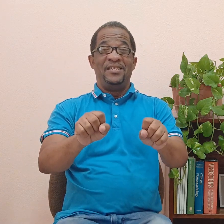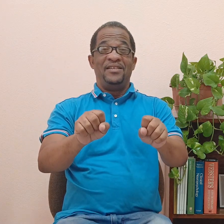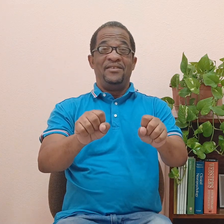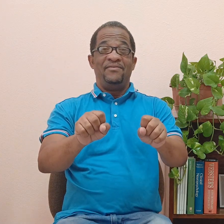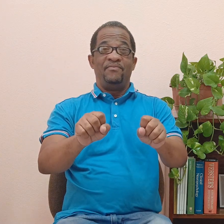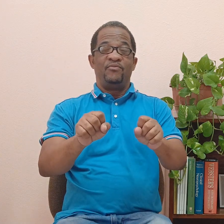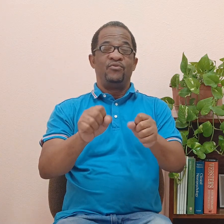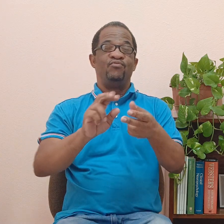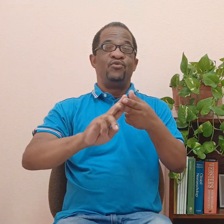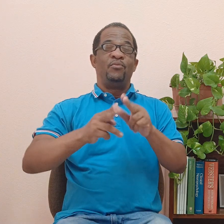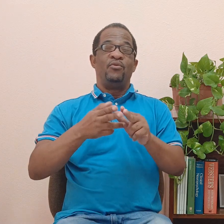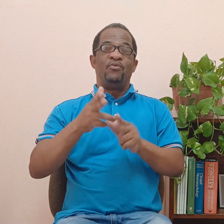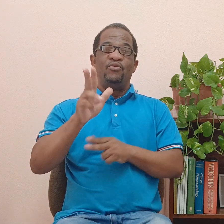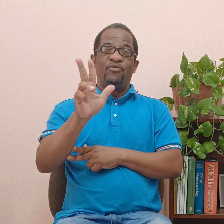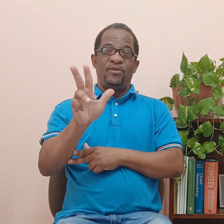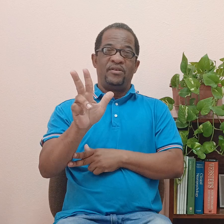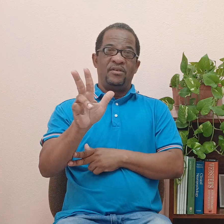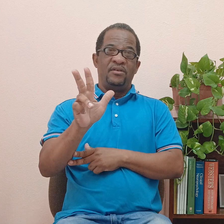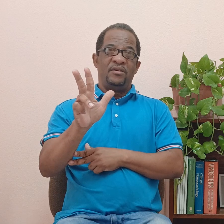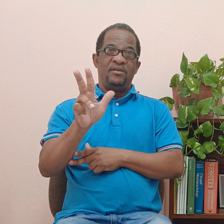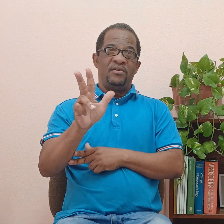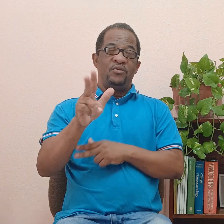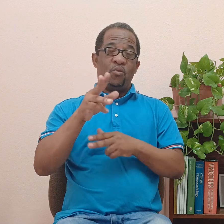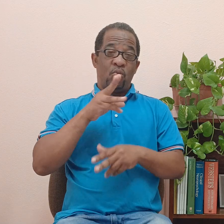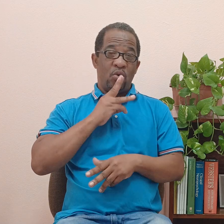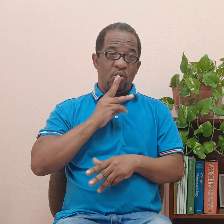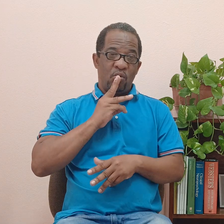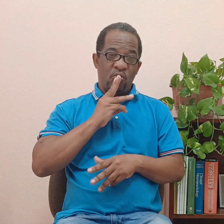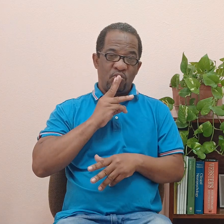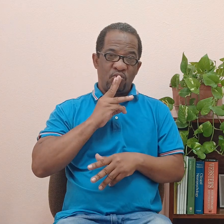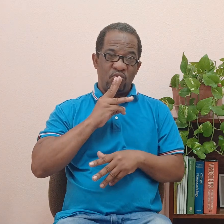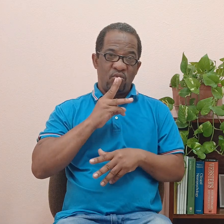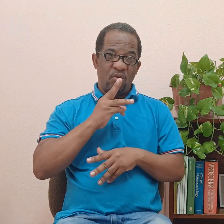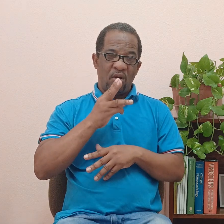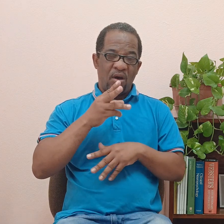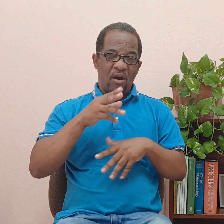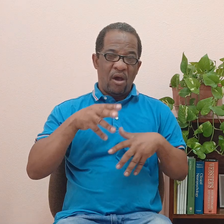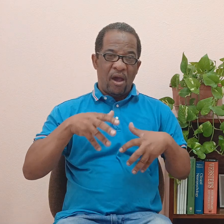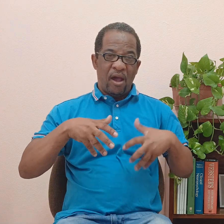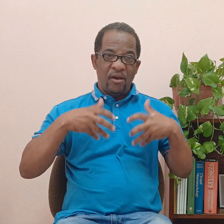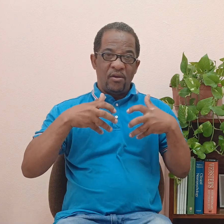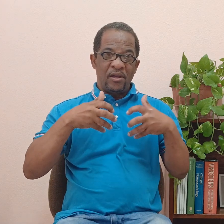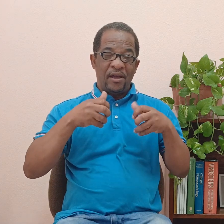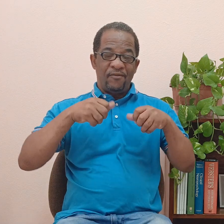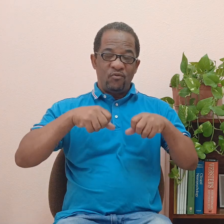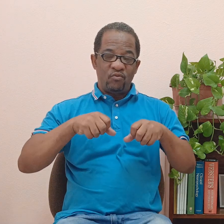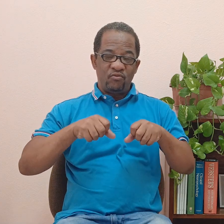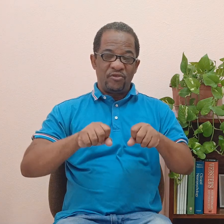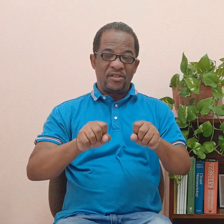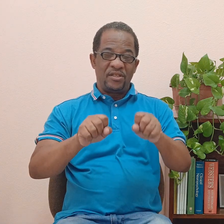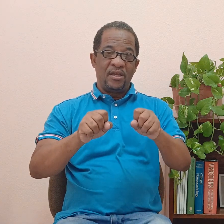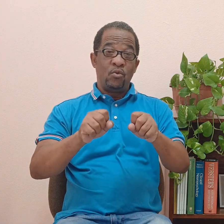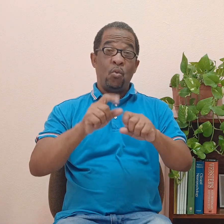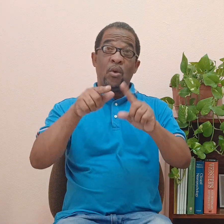3. When its waters roar and rage, when the mountains